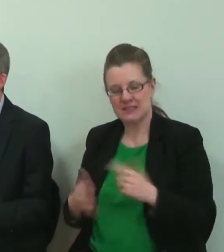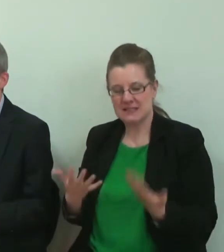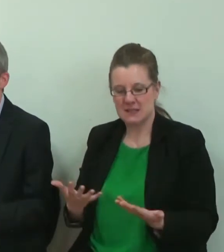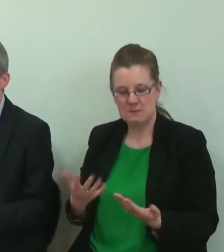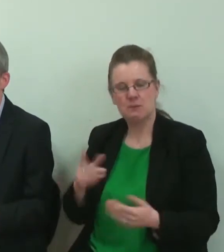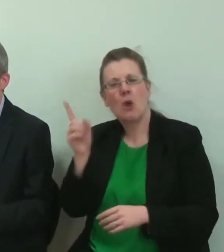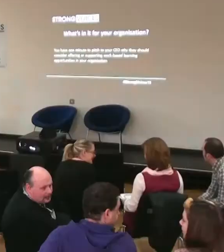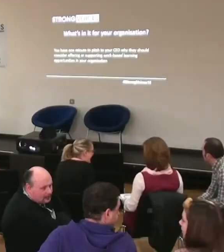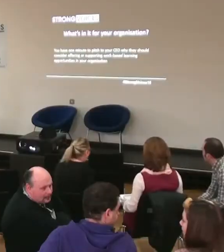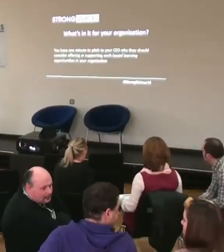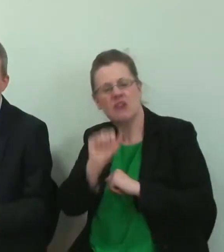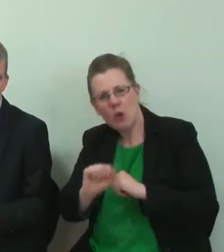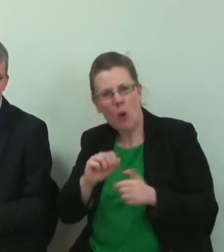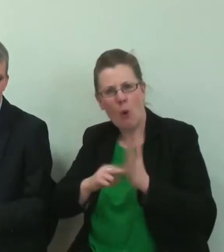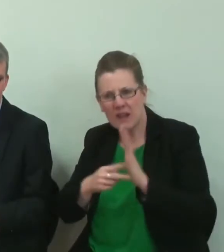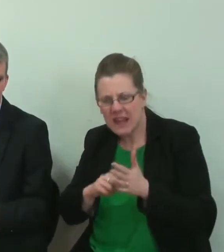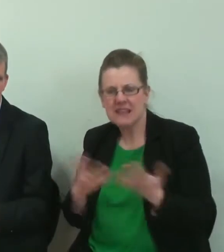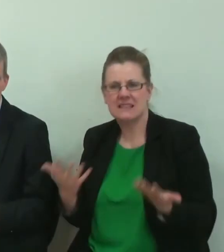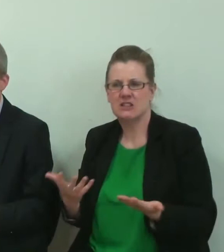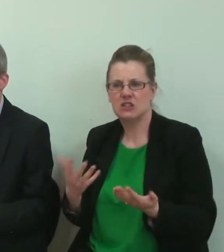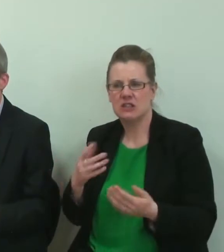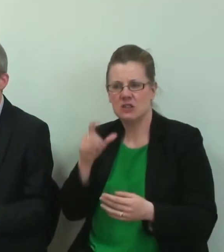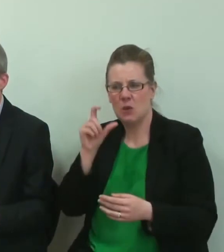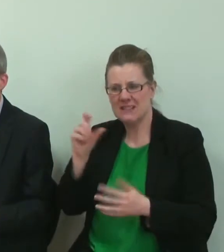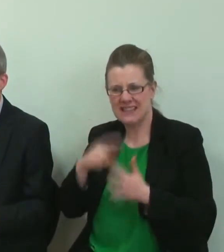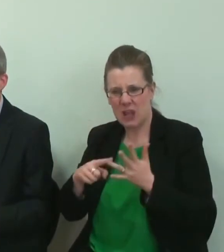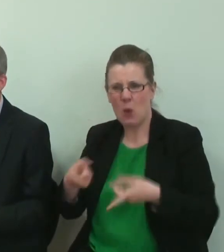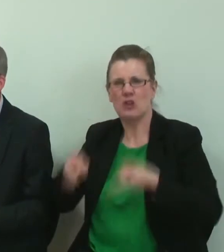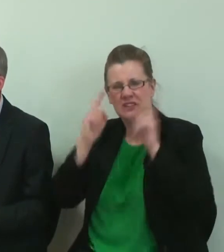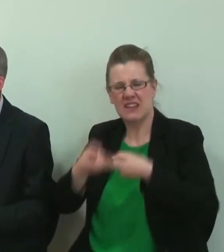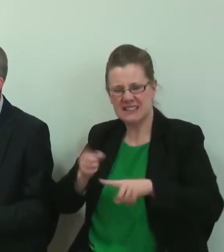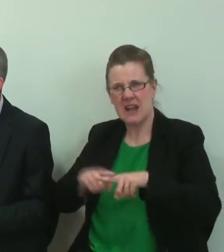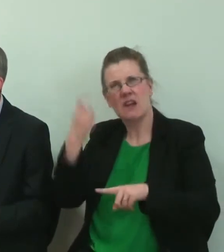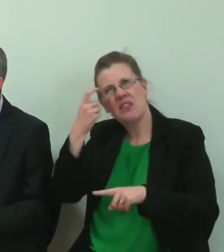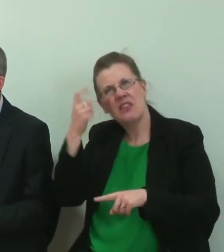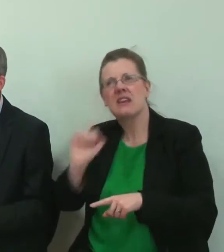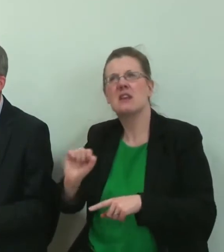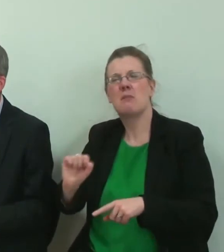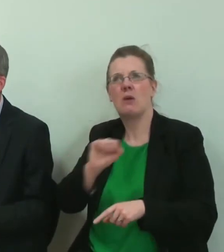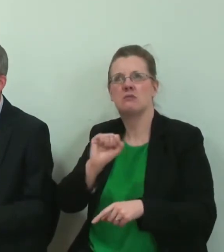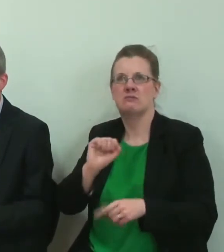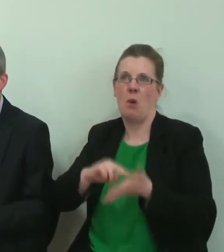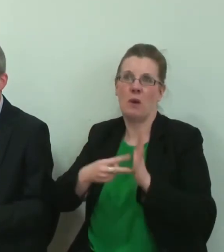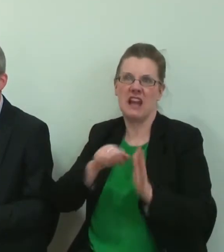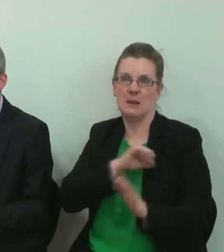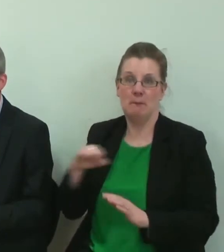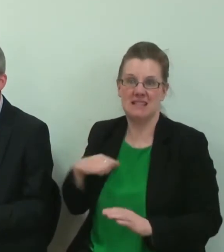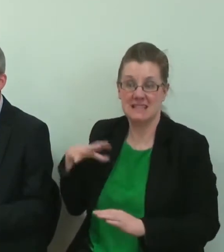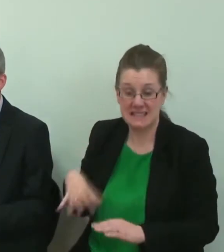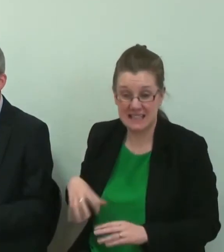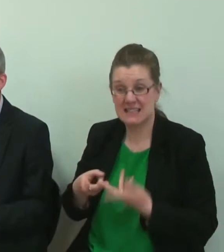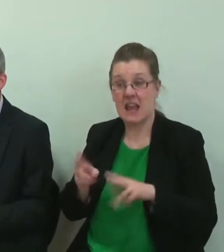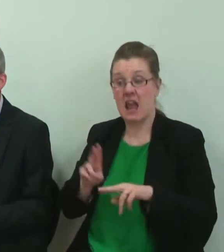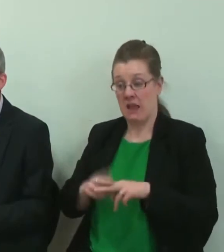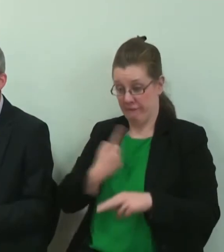does for your organisation, and I guess your CEO is thinking about your organisation's business needs. And if you are the